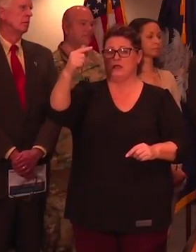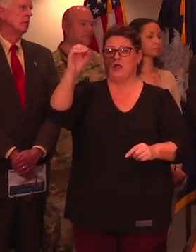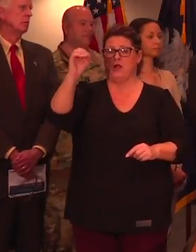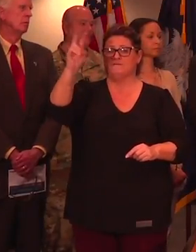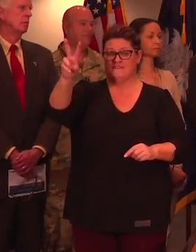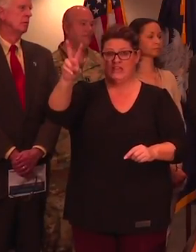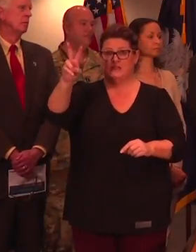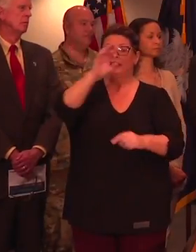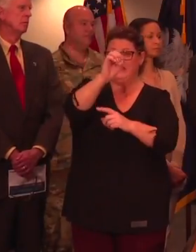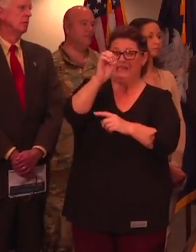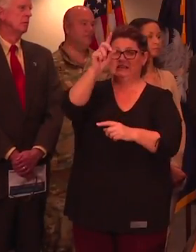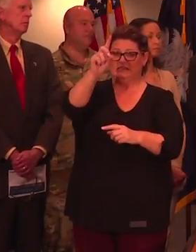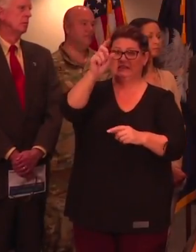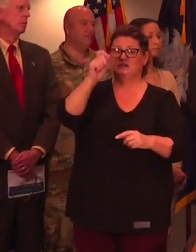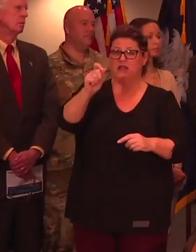ed.sc.gov.